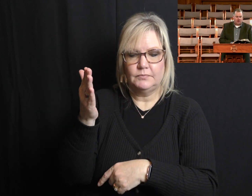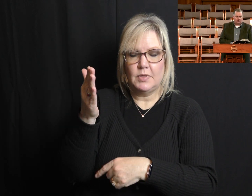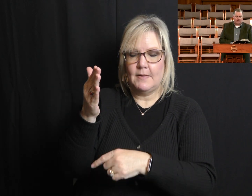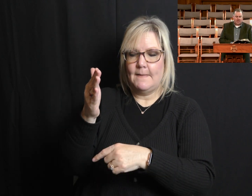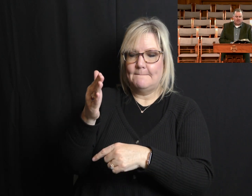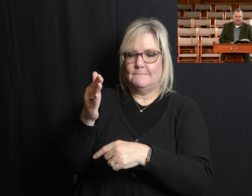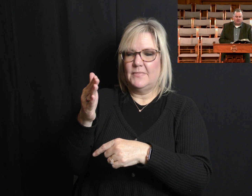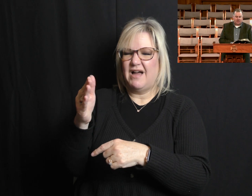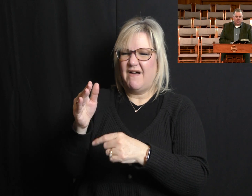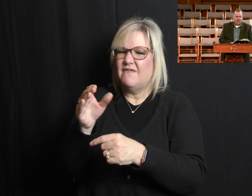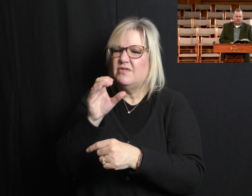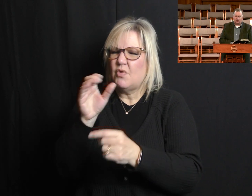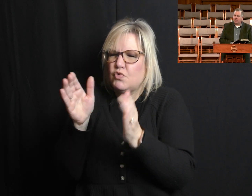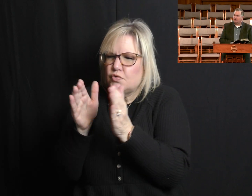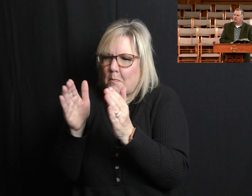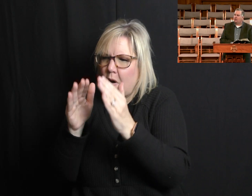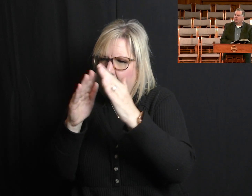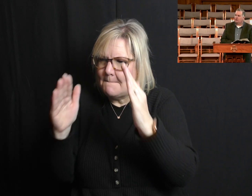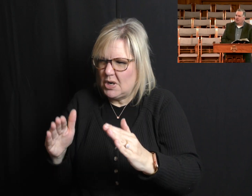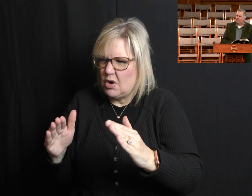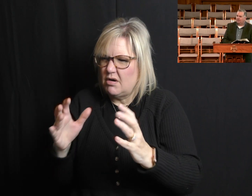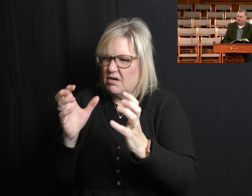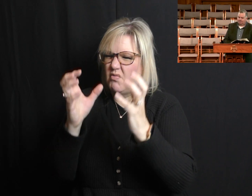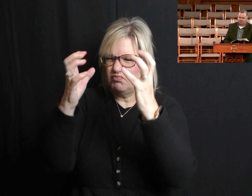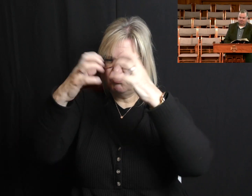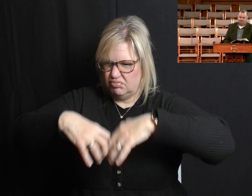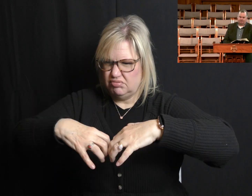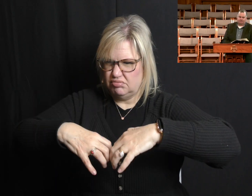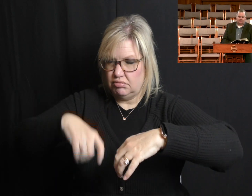many years, take it easy, eat, drink, and enjoy yourself.